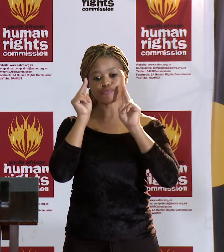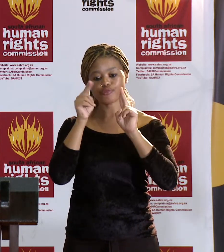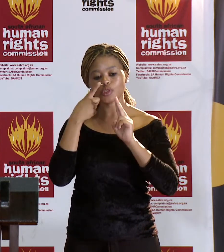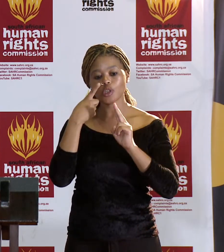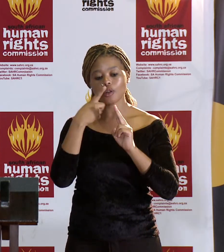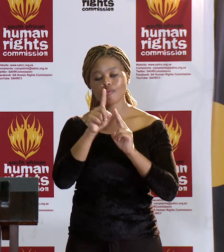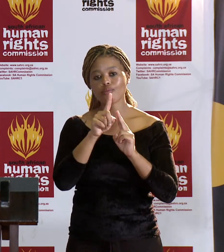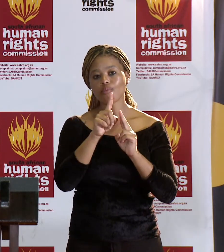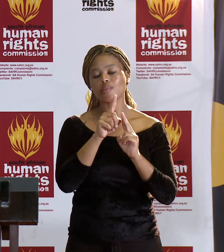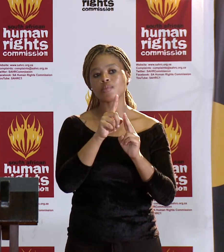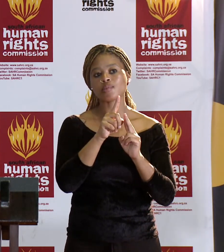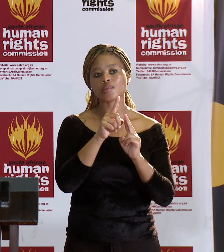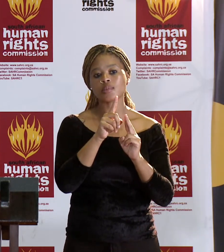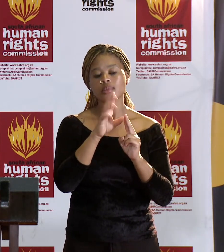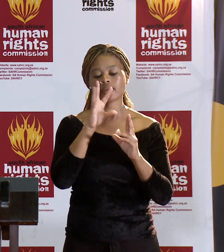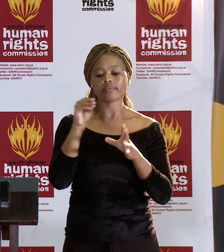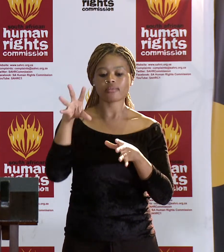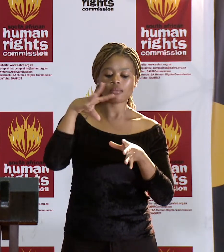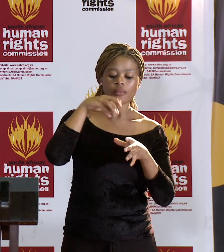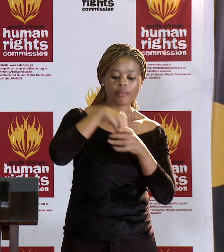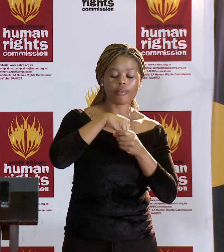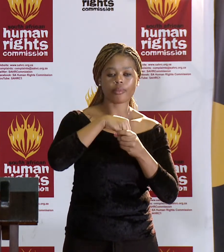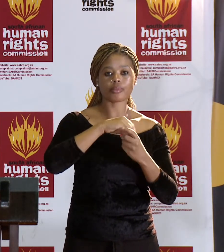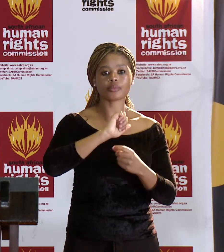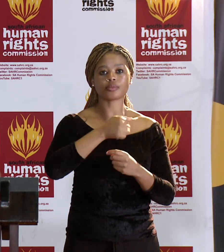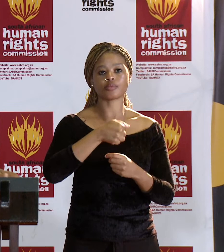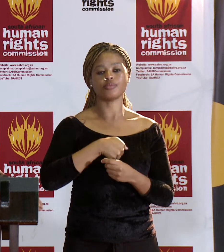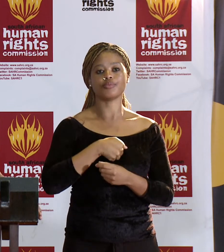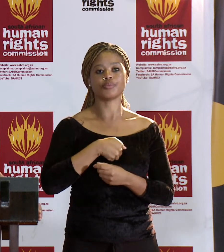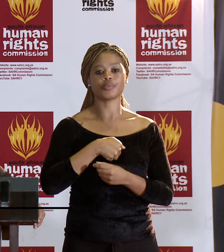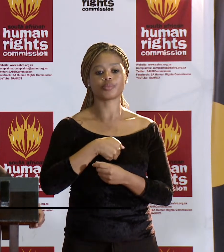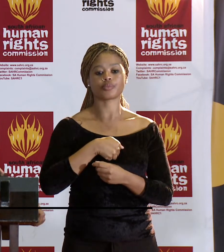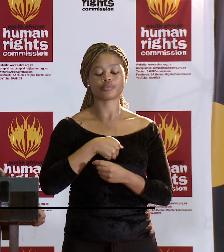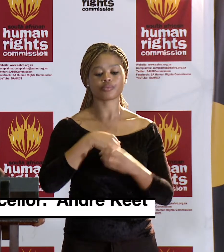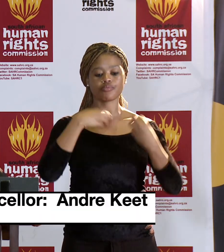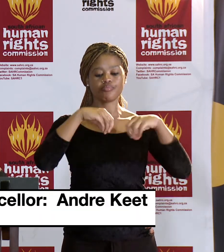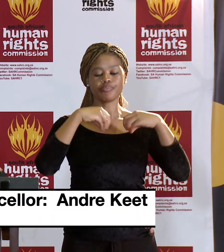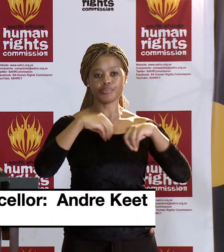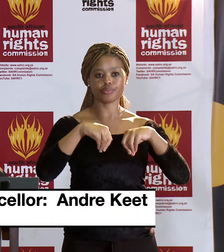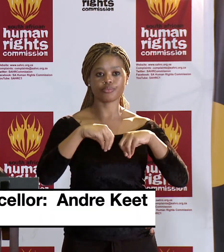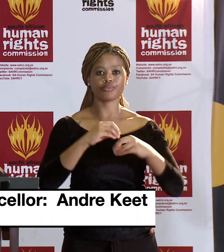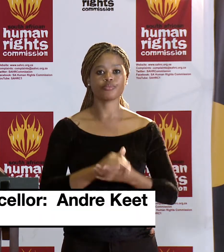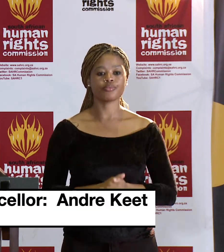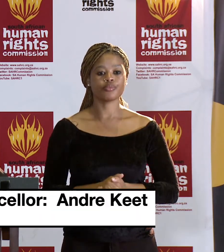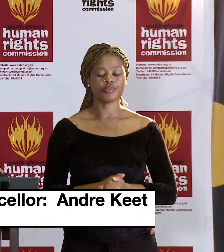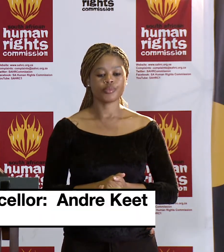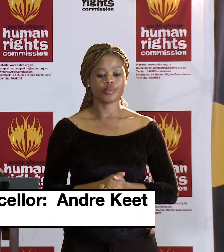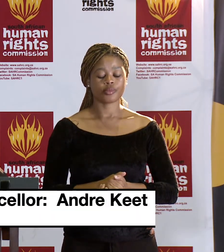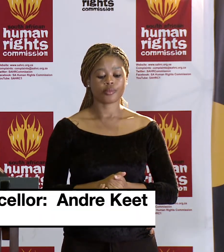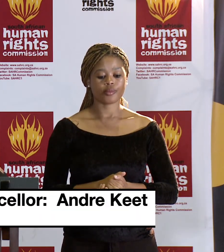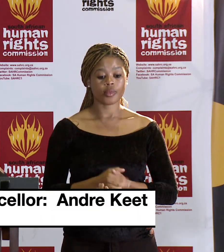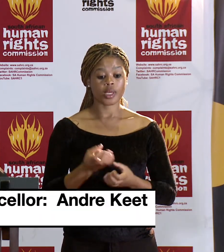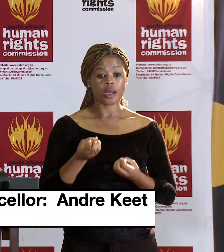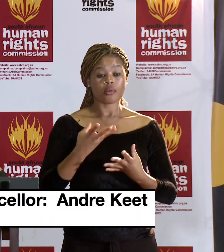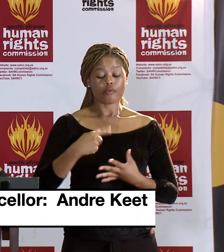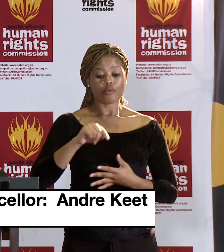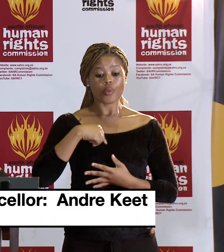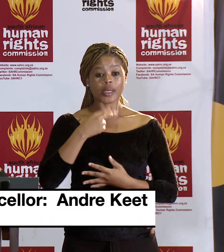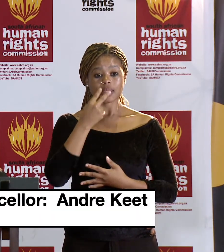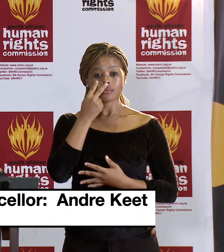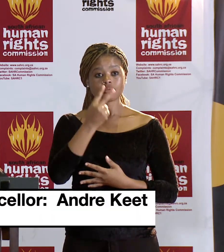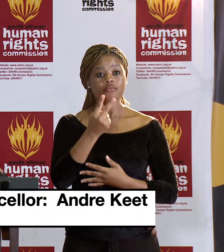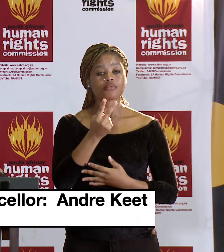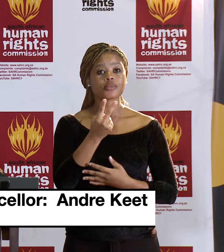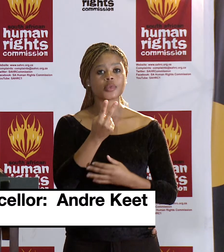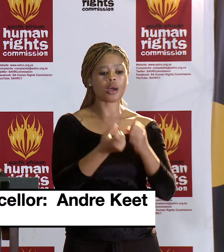and inculcate as part of our core business. Given what we have been seeing and reading on